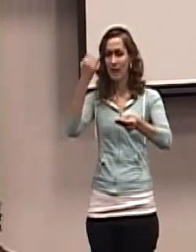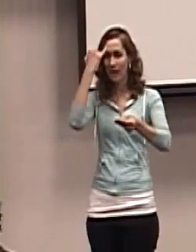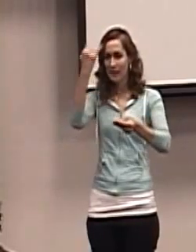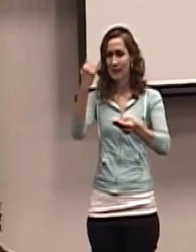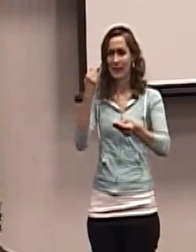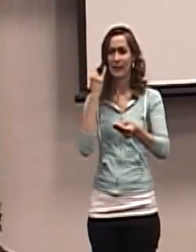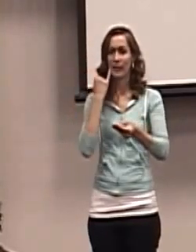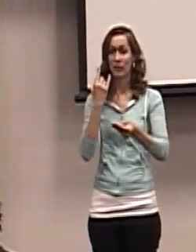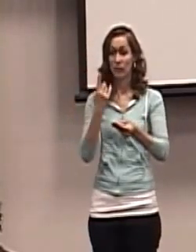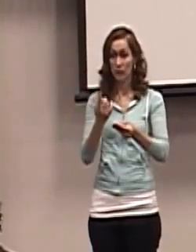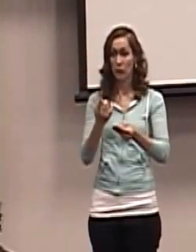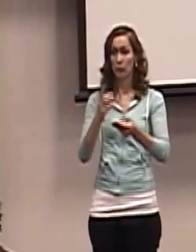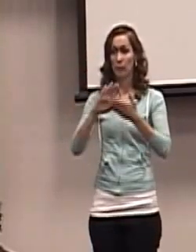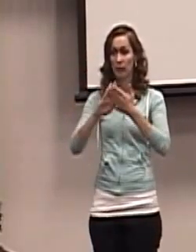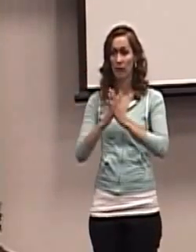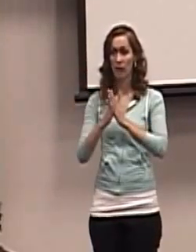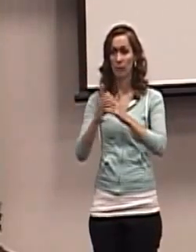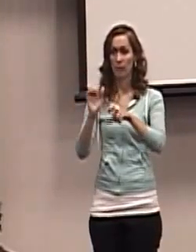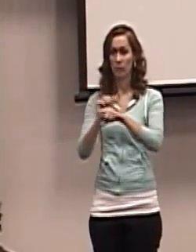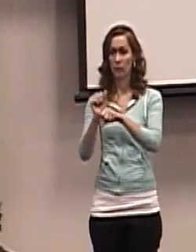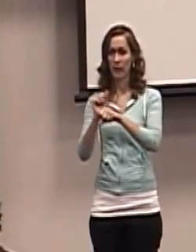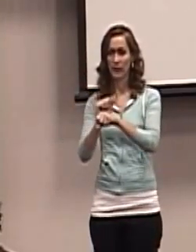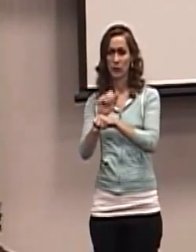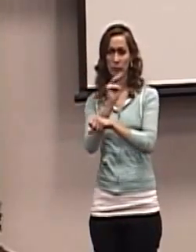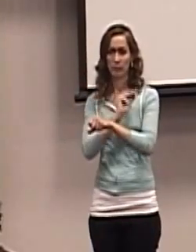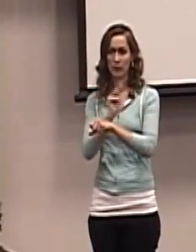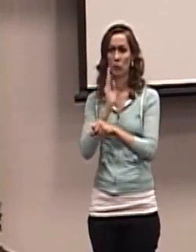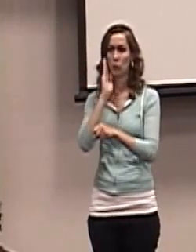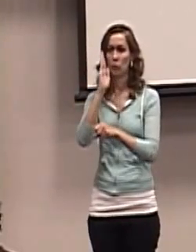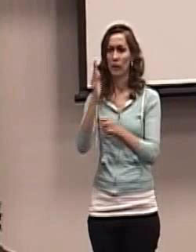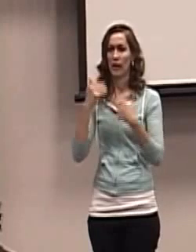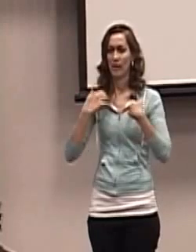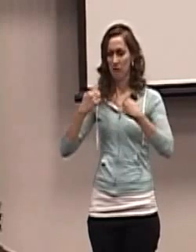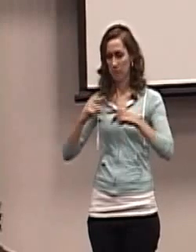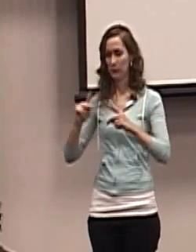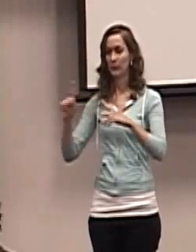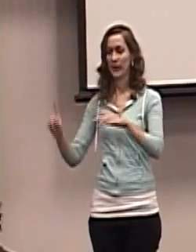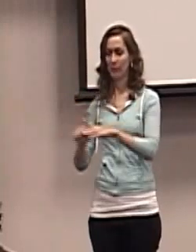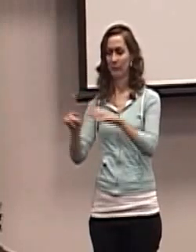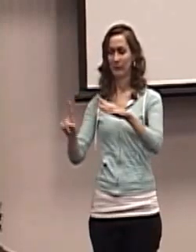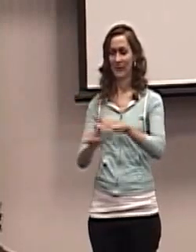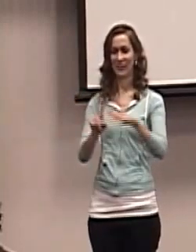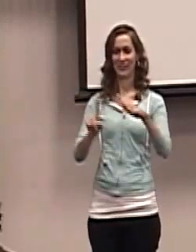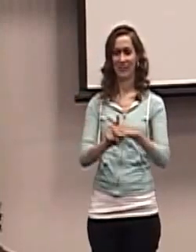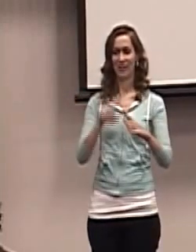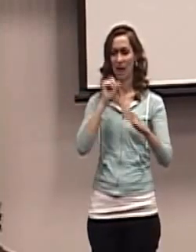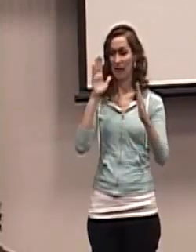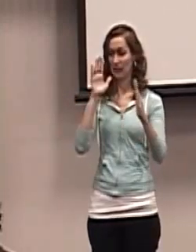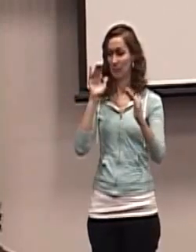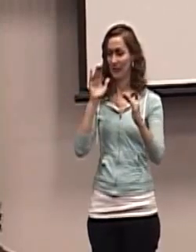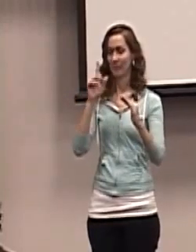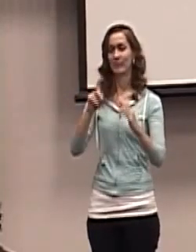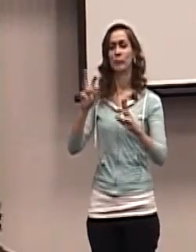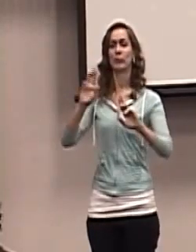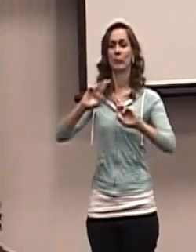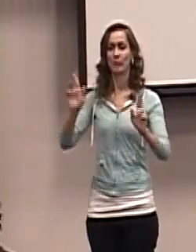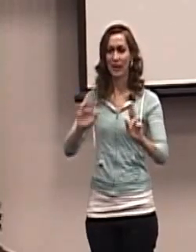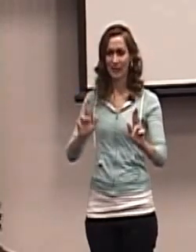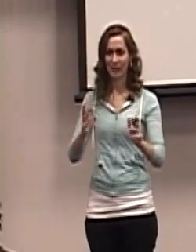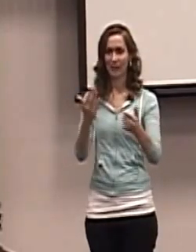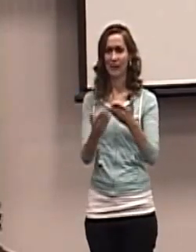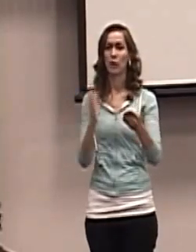will have opportunities that you did not expect, but you better be ready, because something will